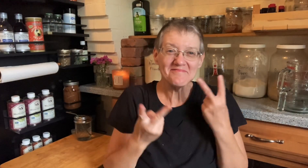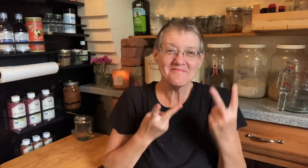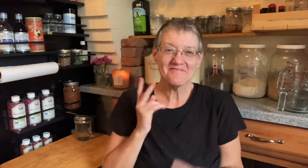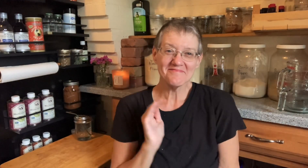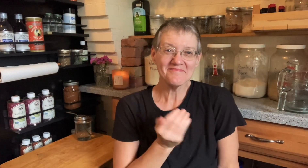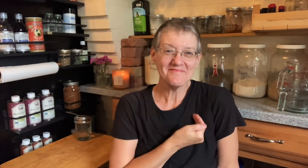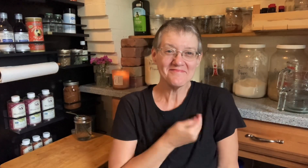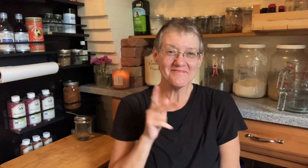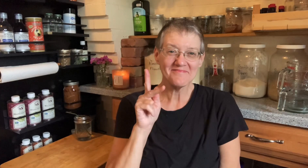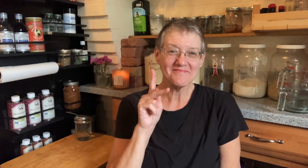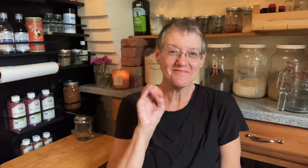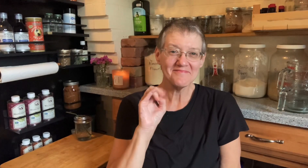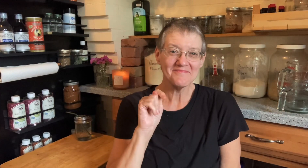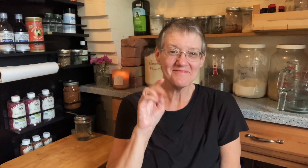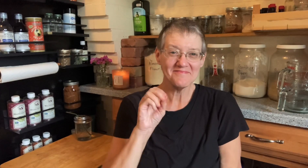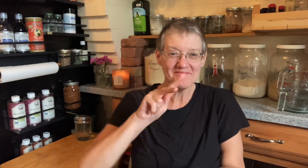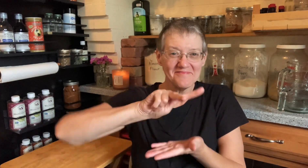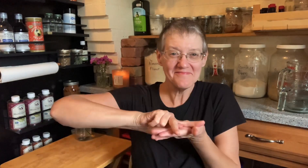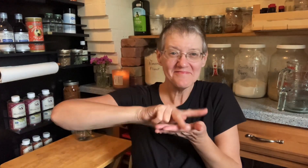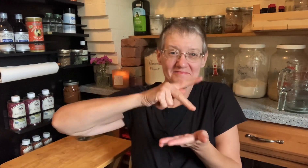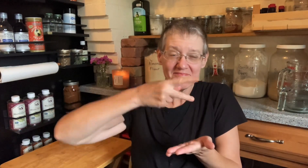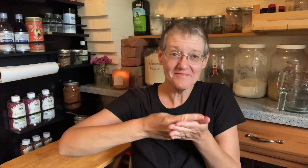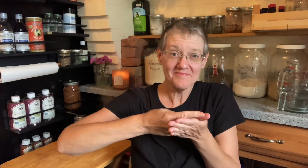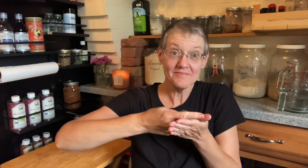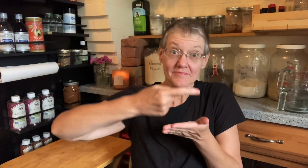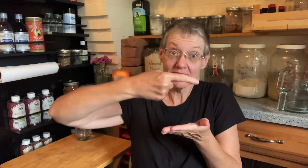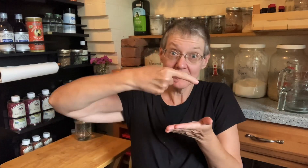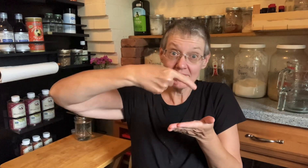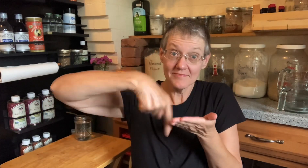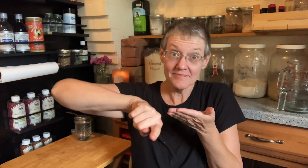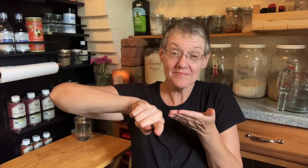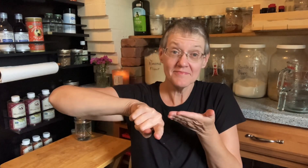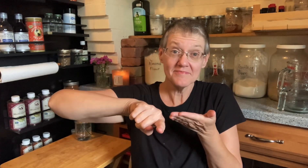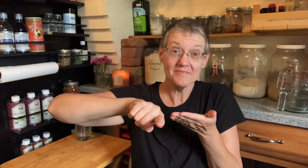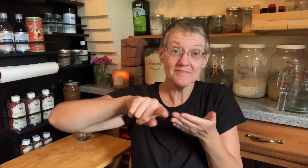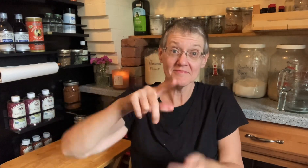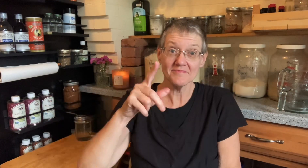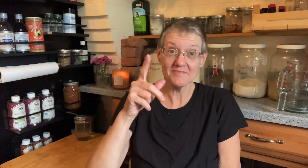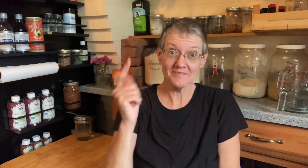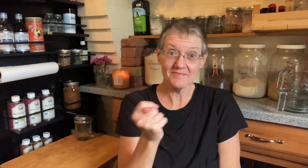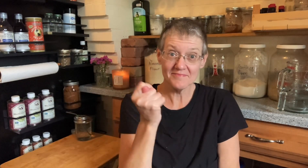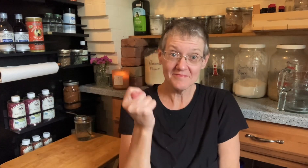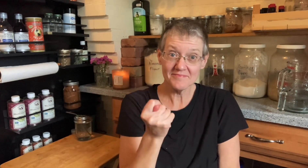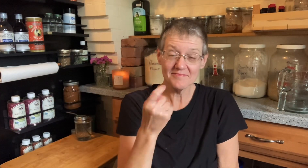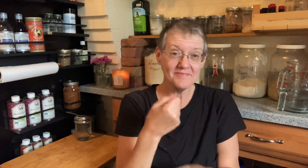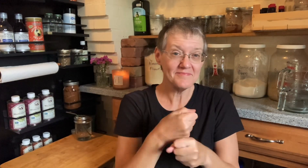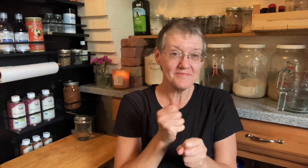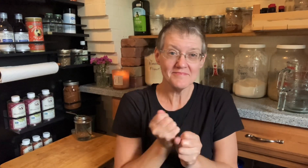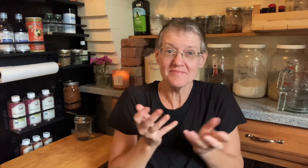Thank you for visiting our keto kitchen. Now next Tuesday, we're going